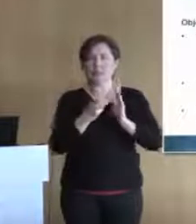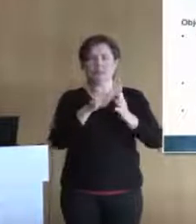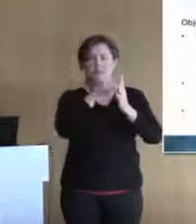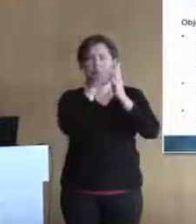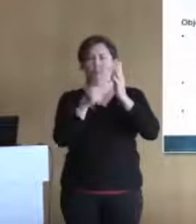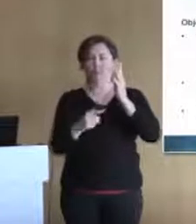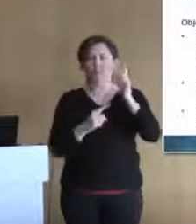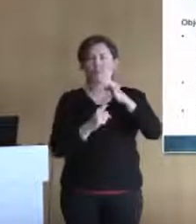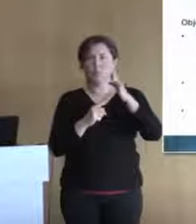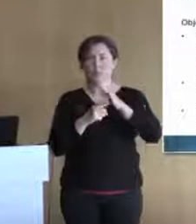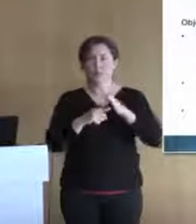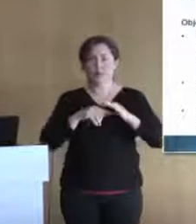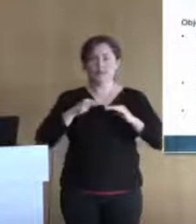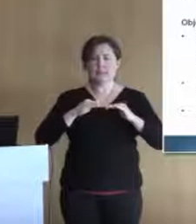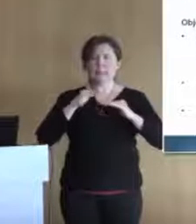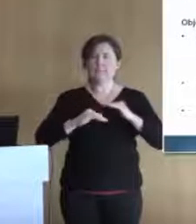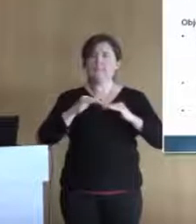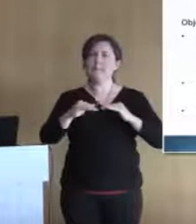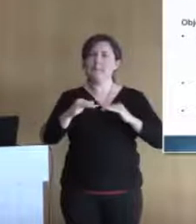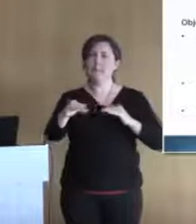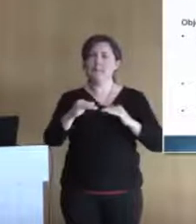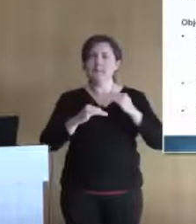being assessed and a pathway?